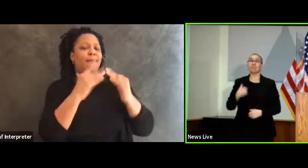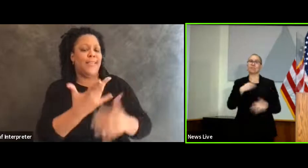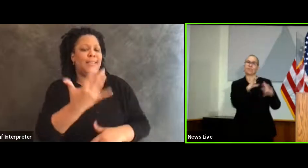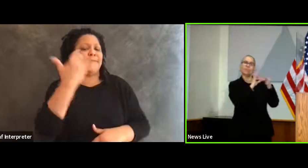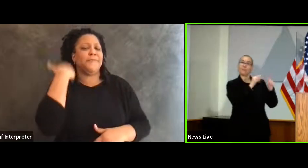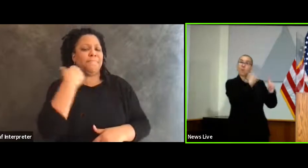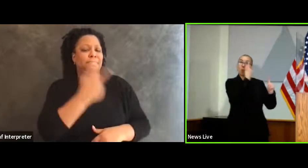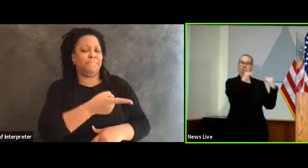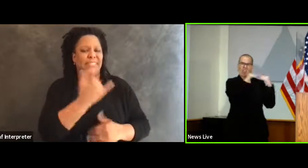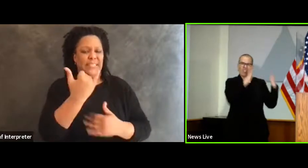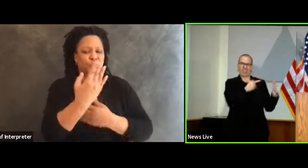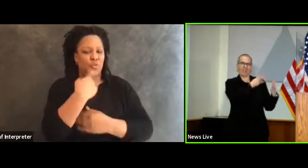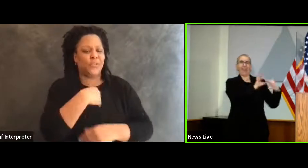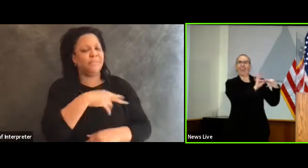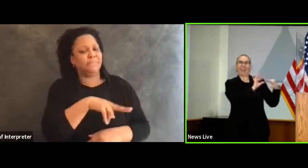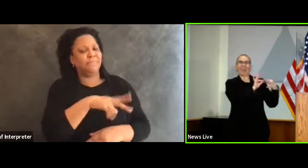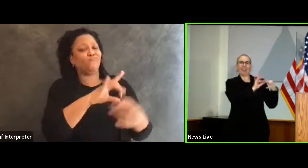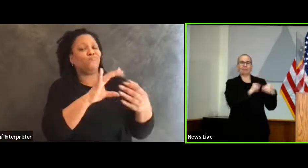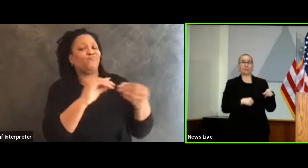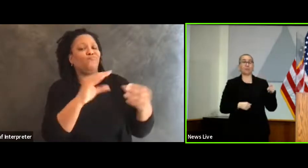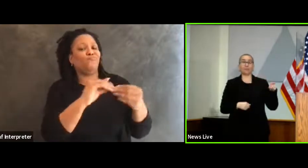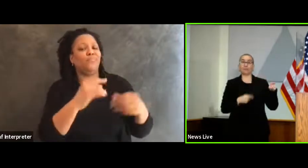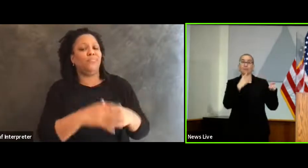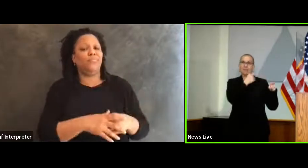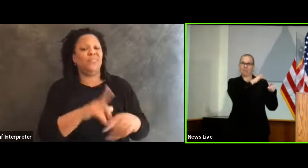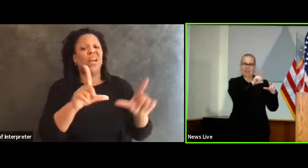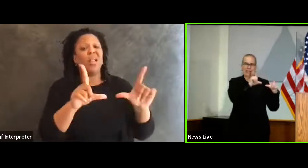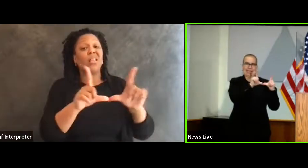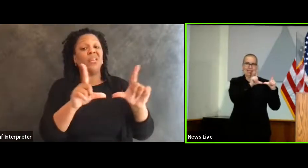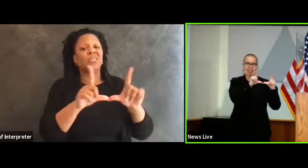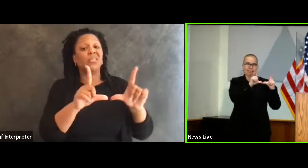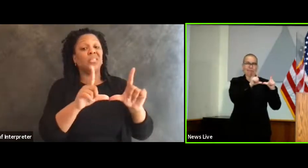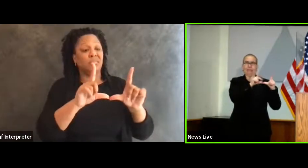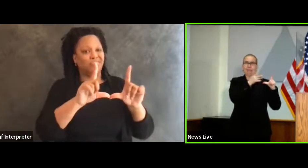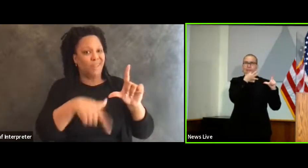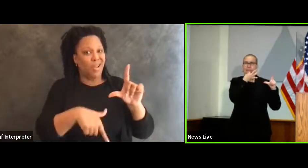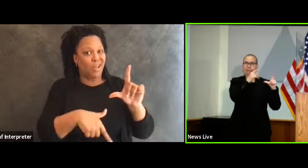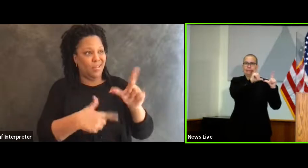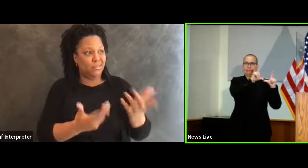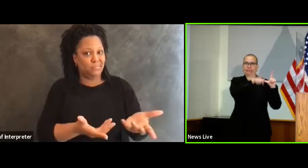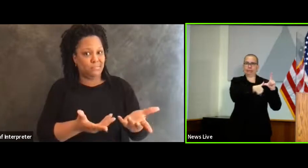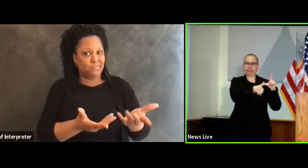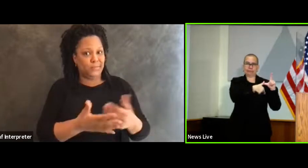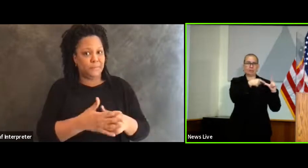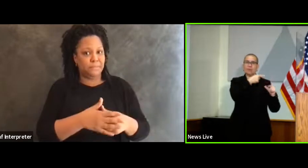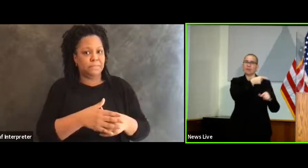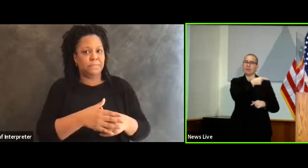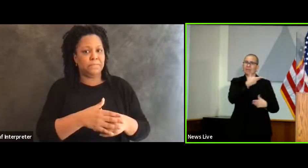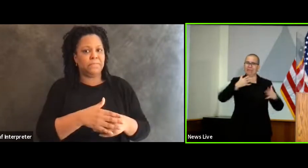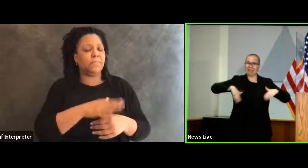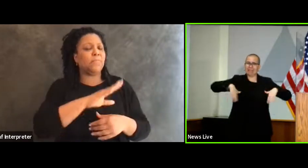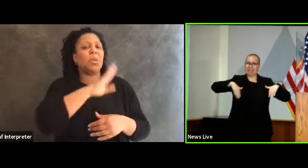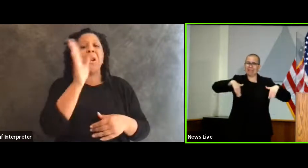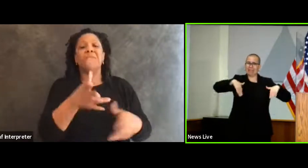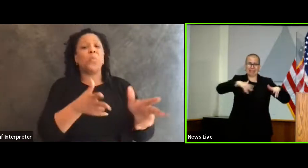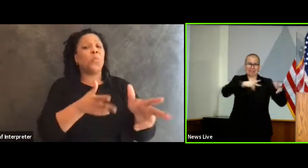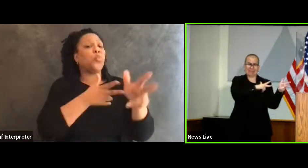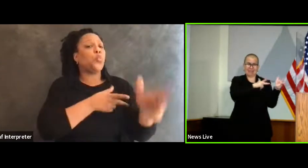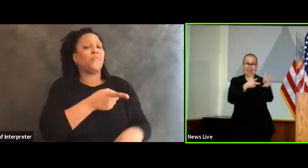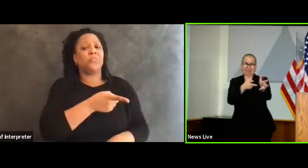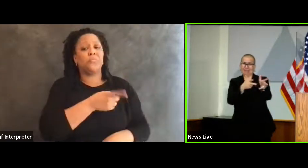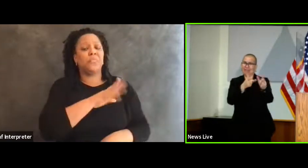license is expired and other different things, and how they have not been stopped by the police or don't always get stopped by the